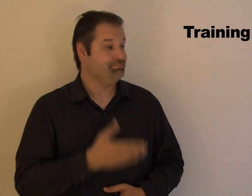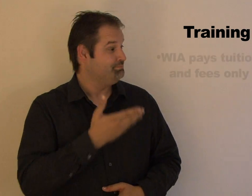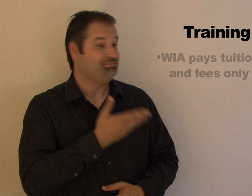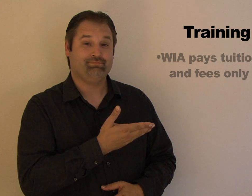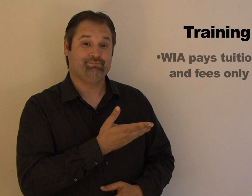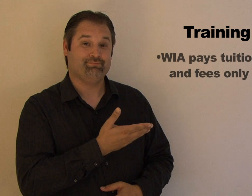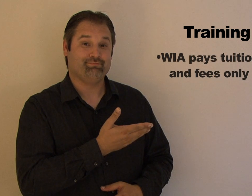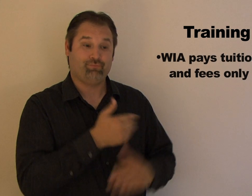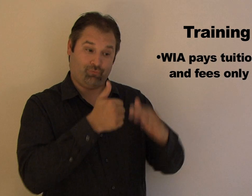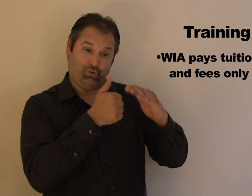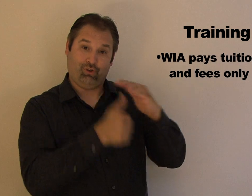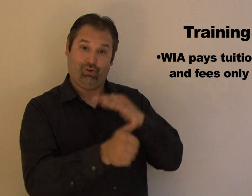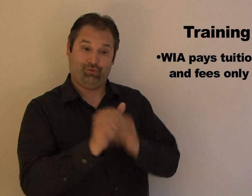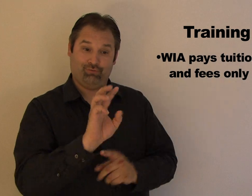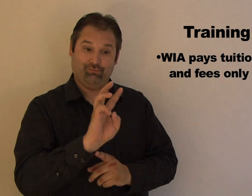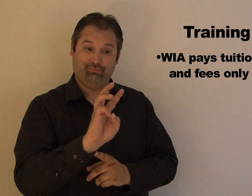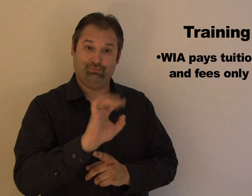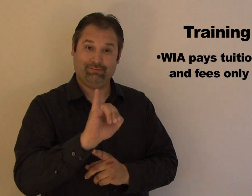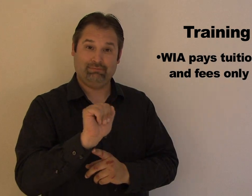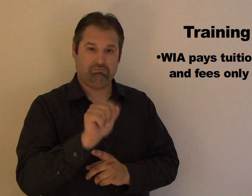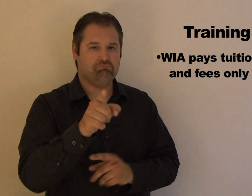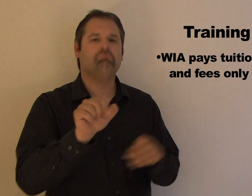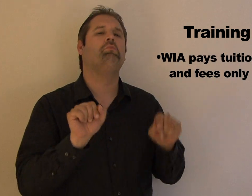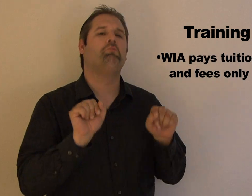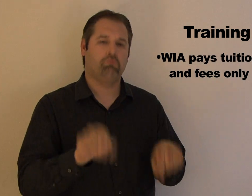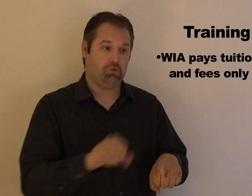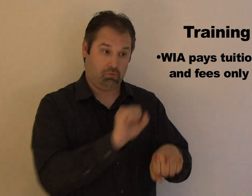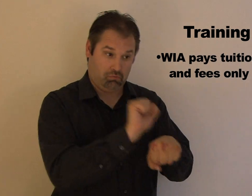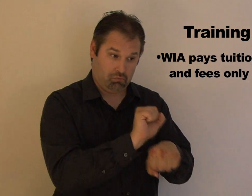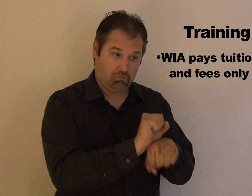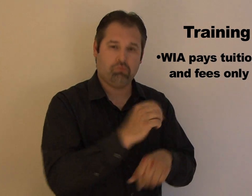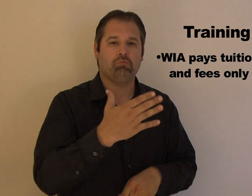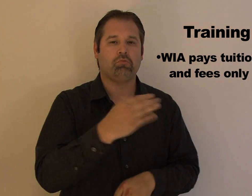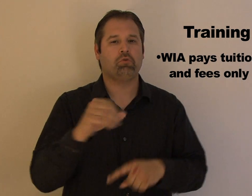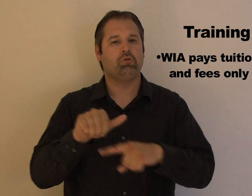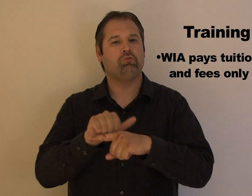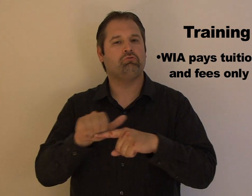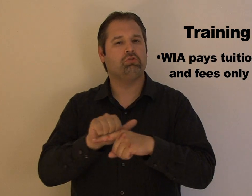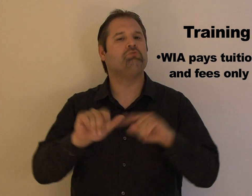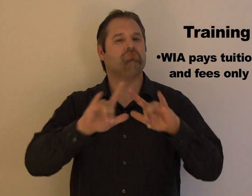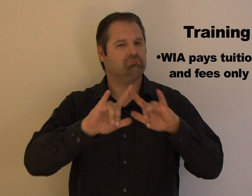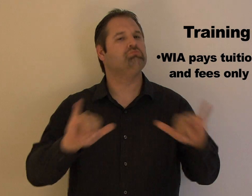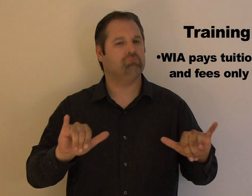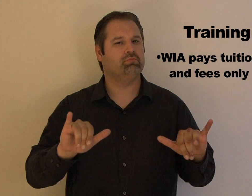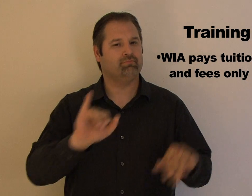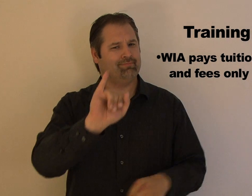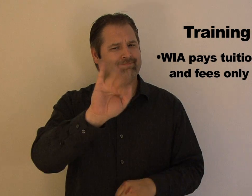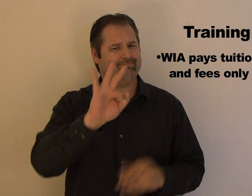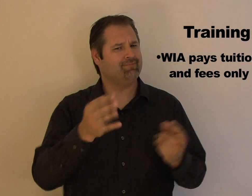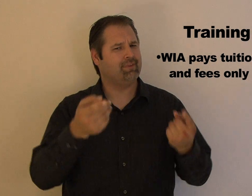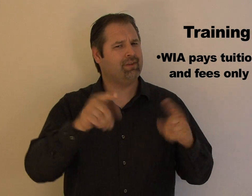Under WIA, you can work while training, and if you find it hard to balance both, you can go to school part-time.